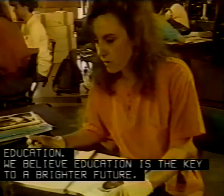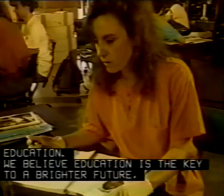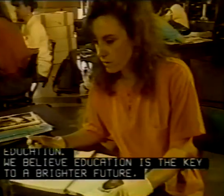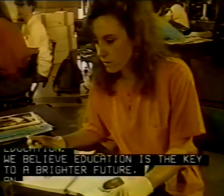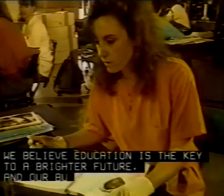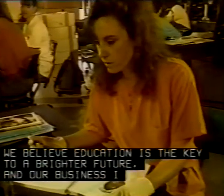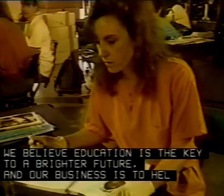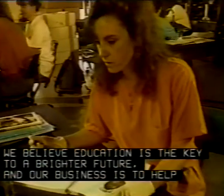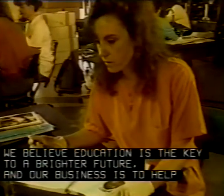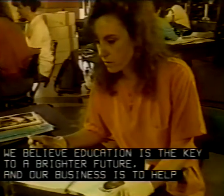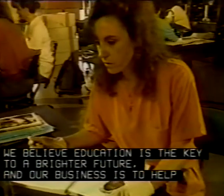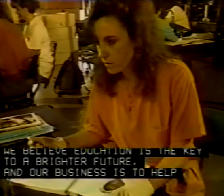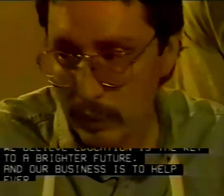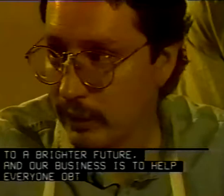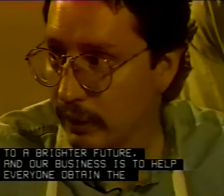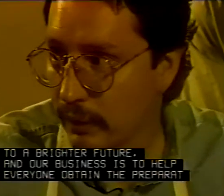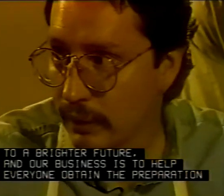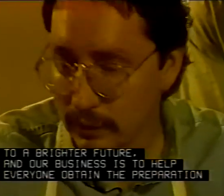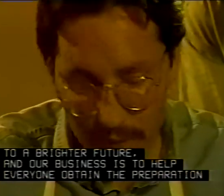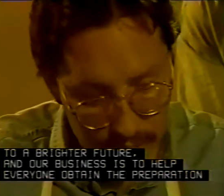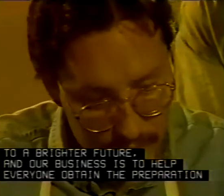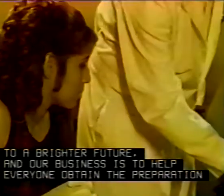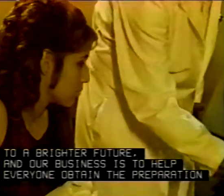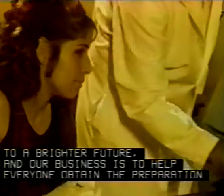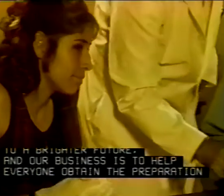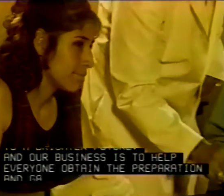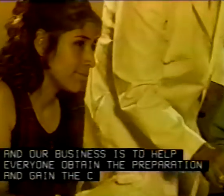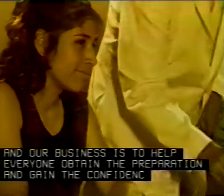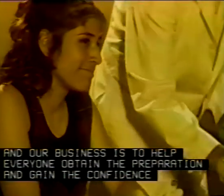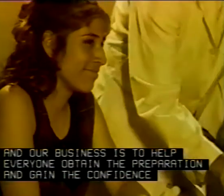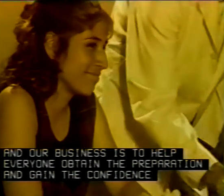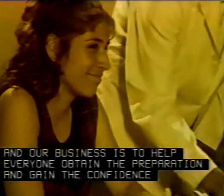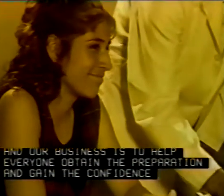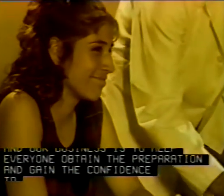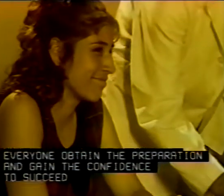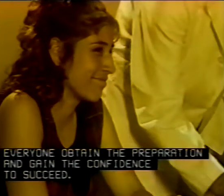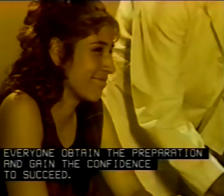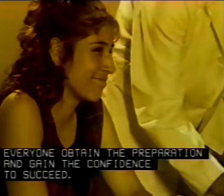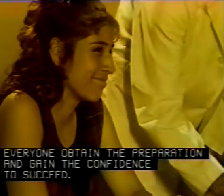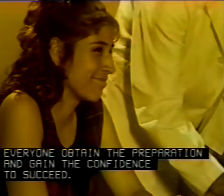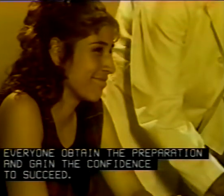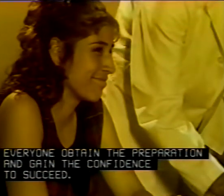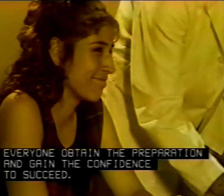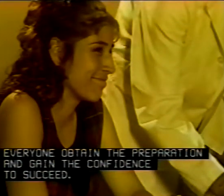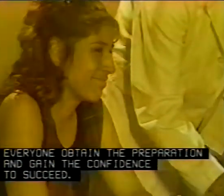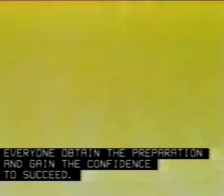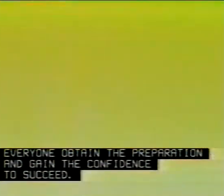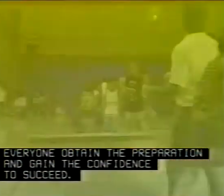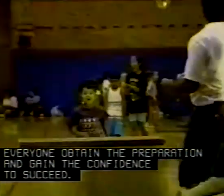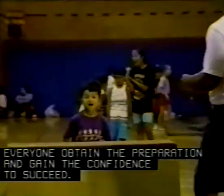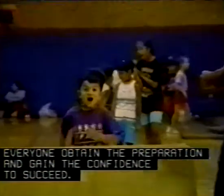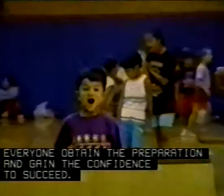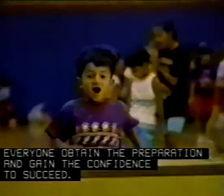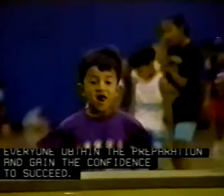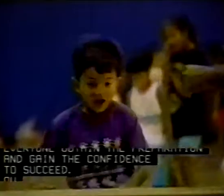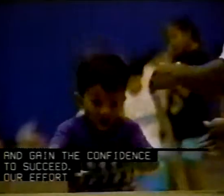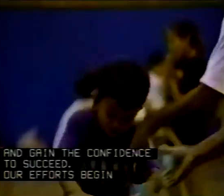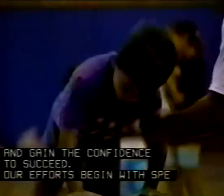help everyone obtain the preparation and gain the confidence to succeed. Our efforts begin with specially designed